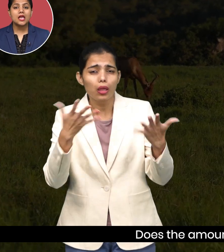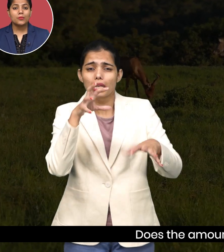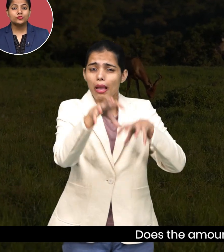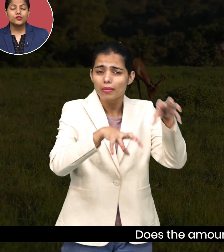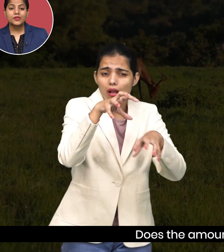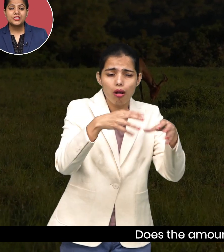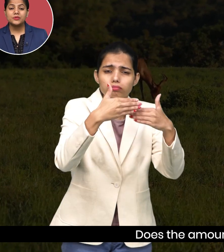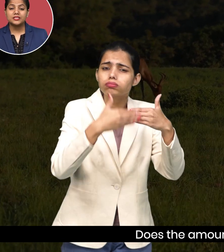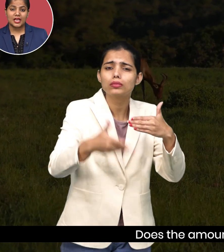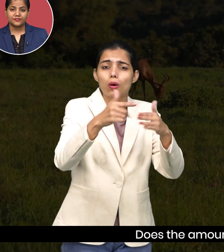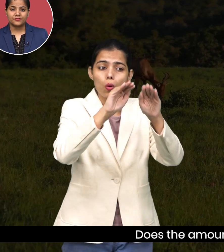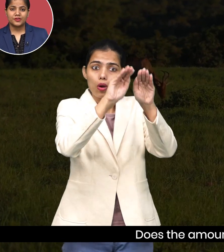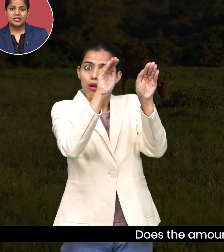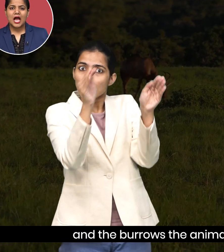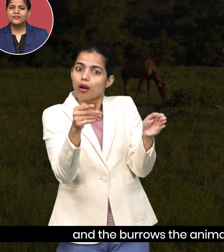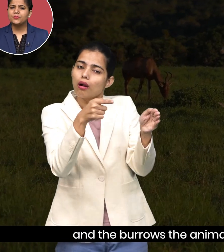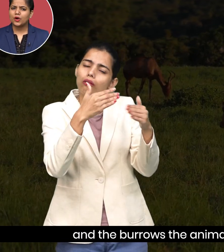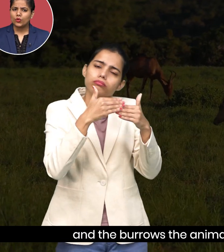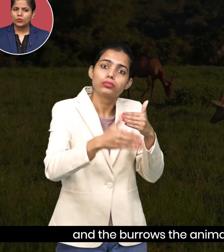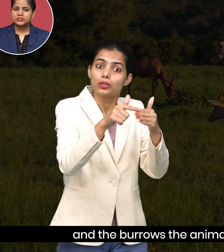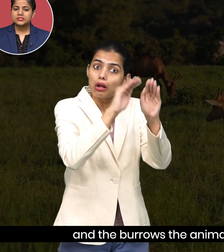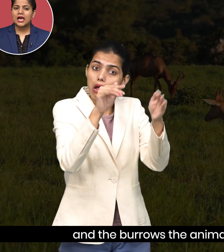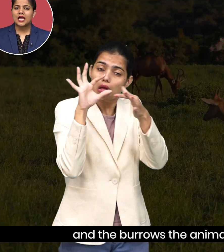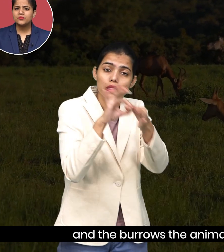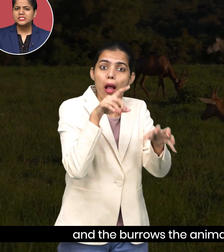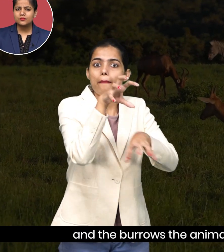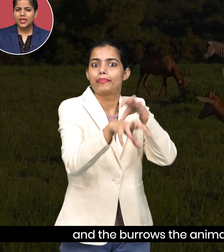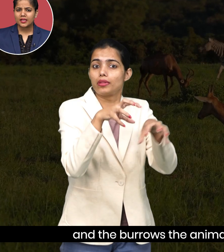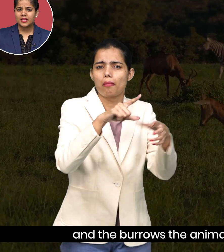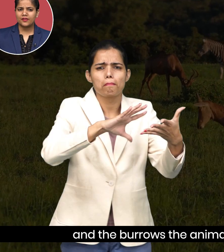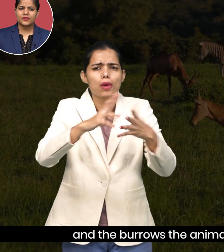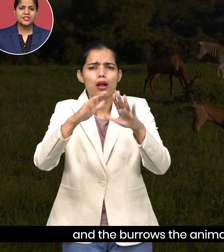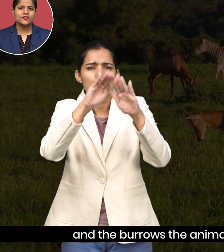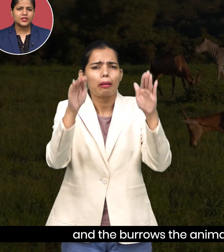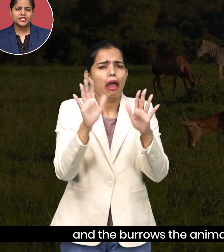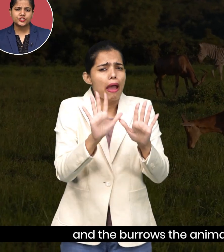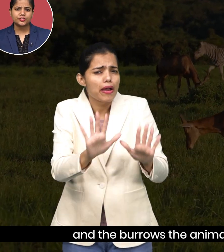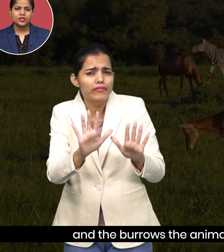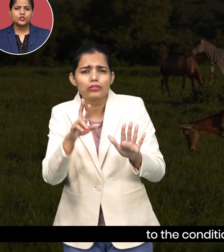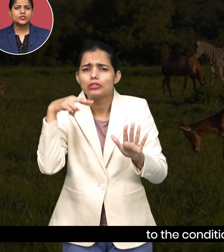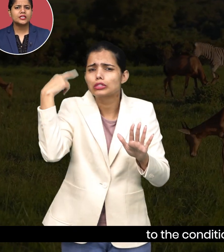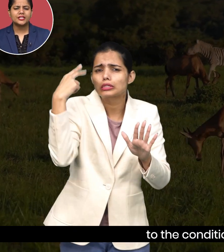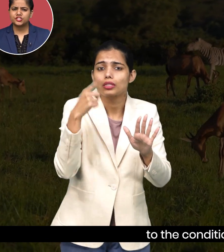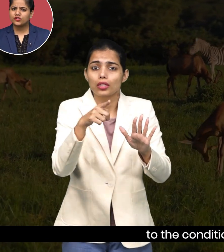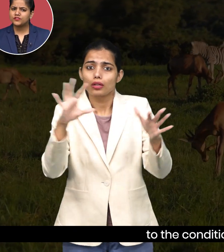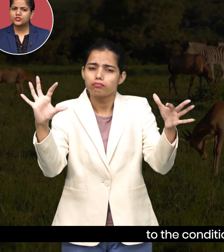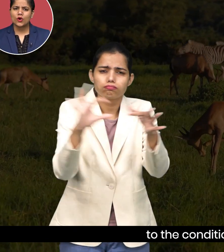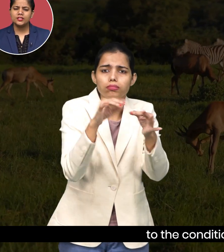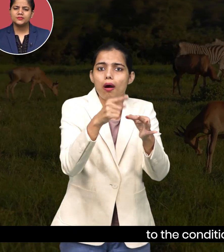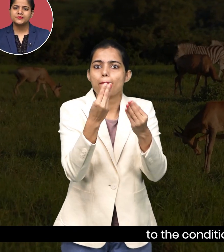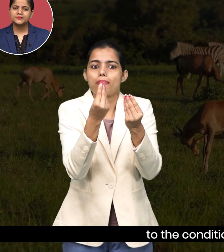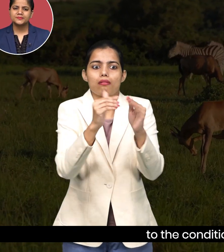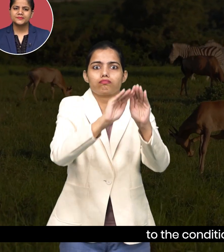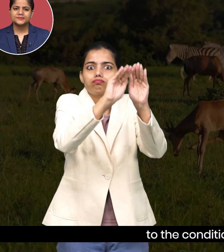Does the amount of animal life and the burrows the animals make have any relation to the condition of the